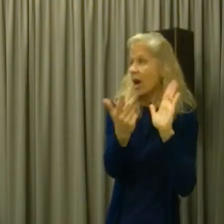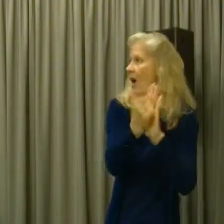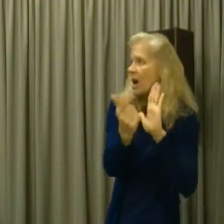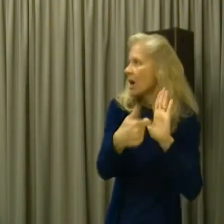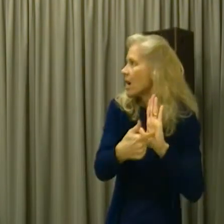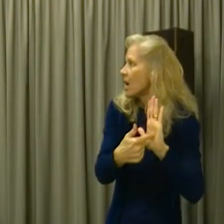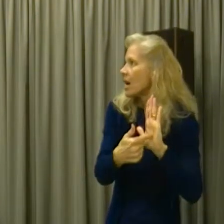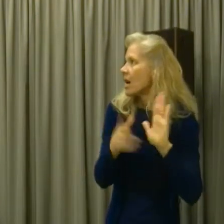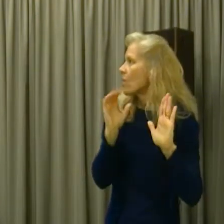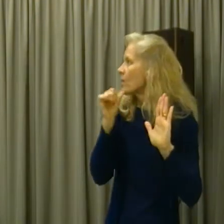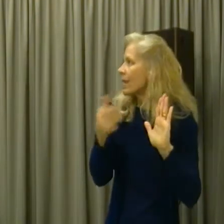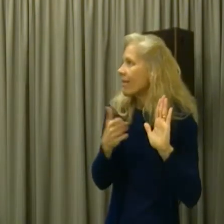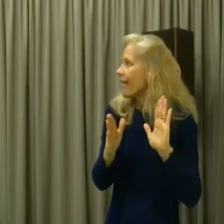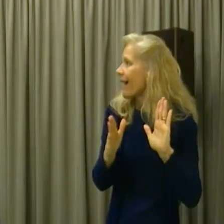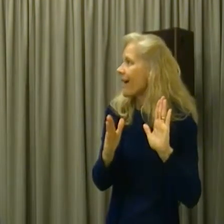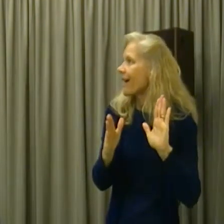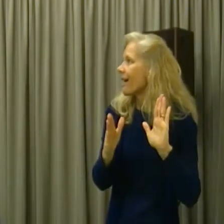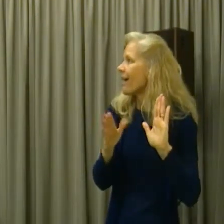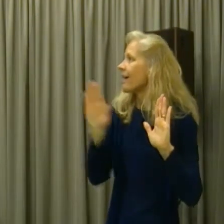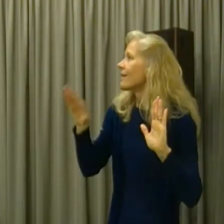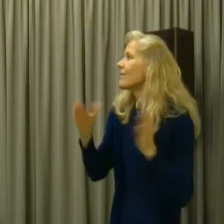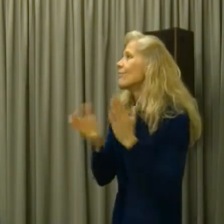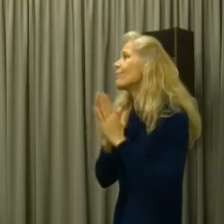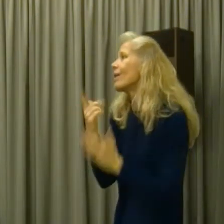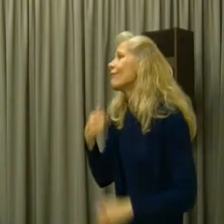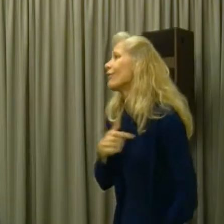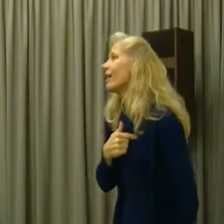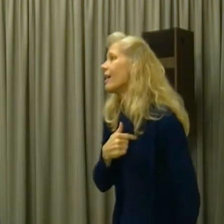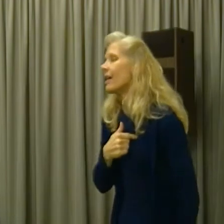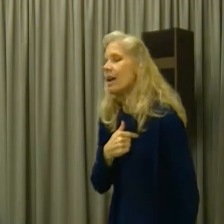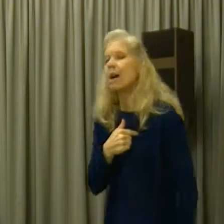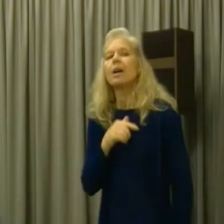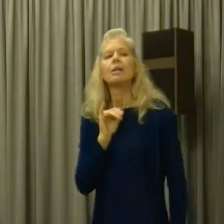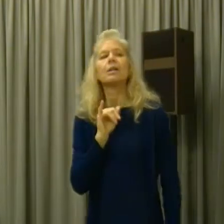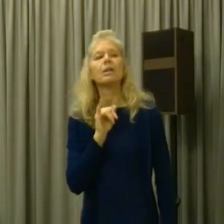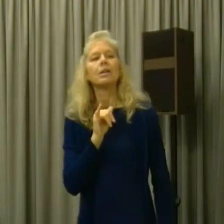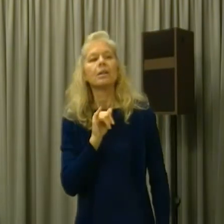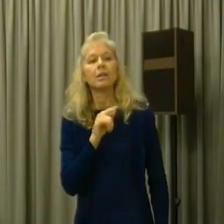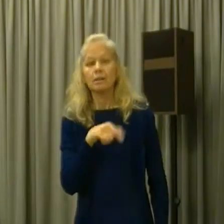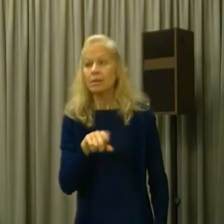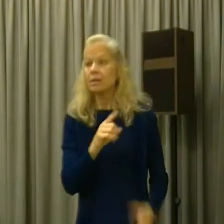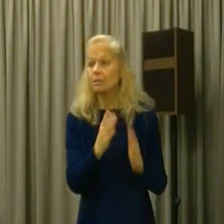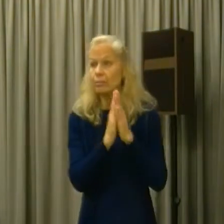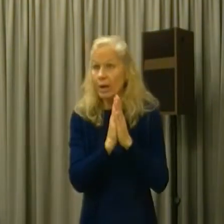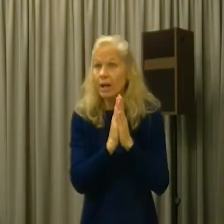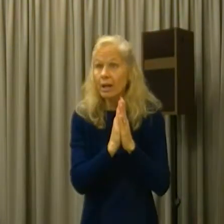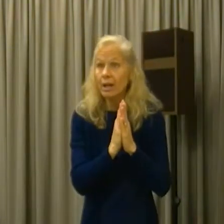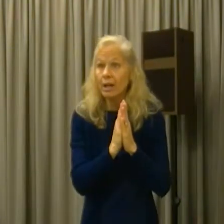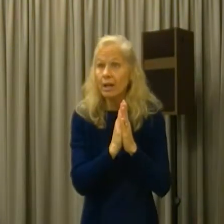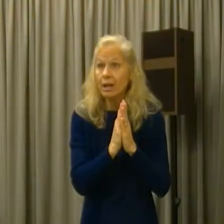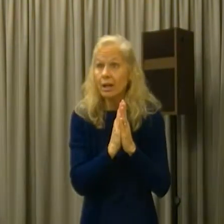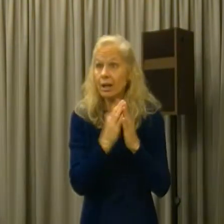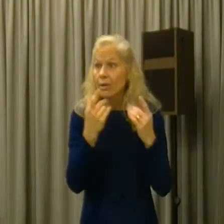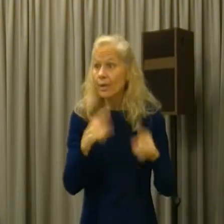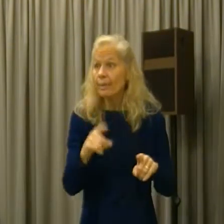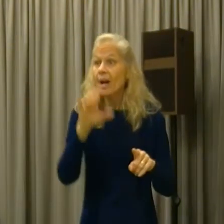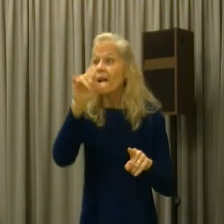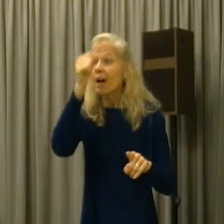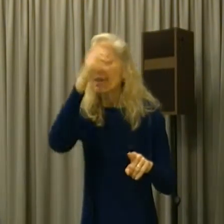this. And they prayed for God to work that out. You know what happened? That man was killed in a car accident on